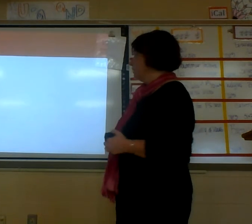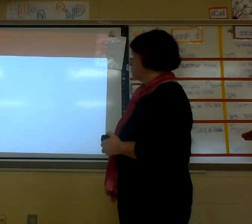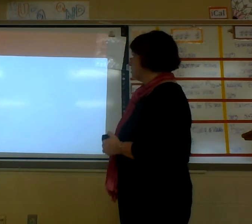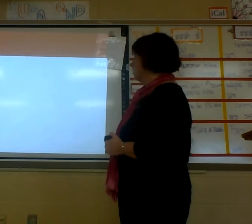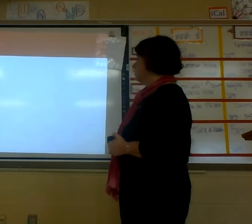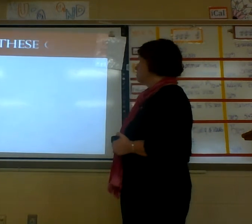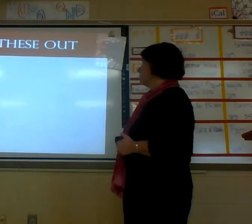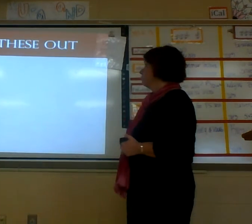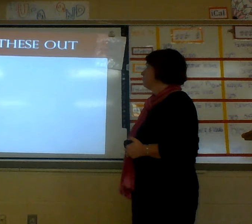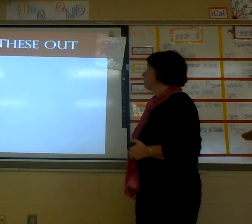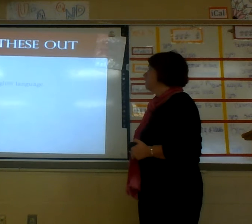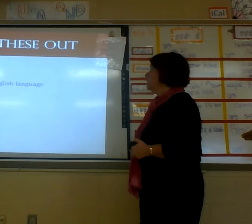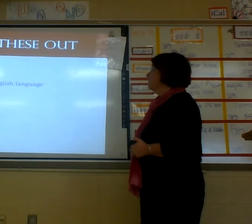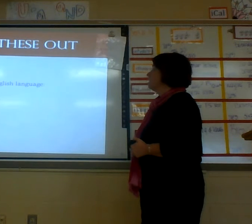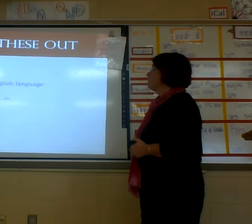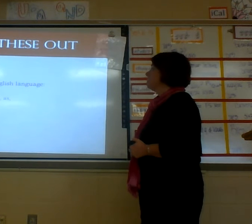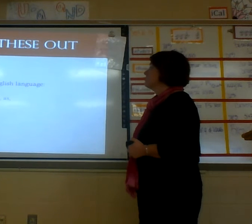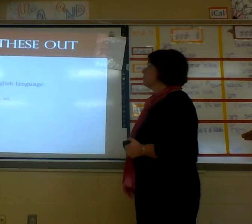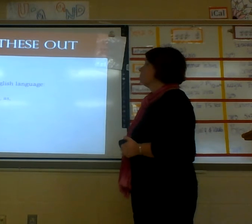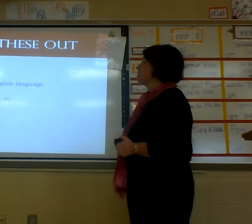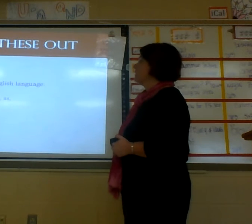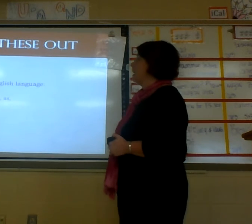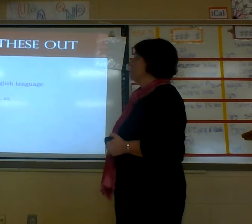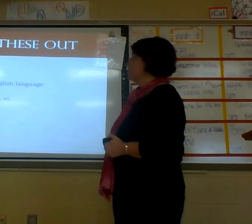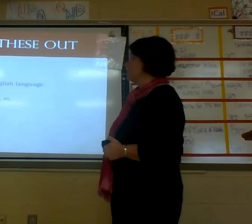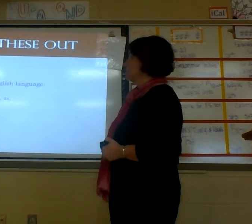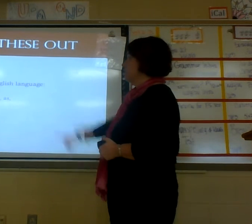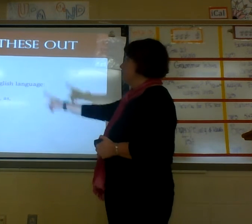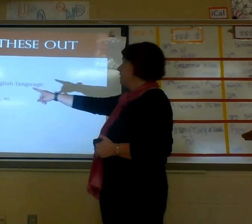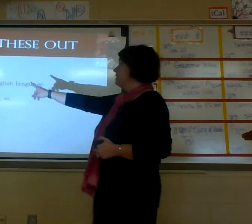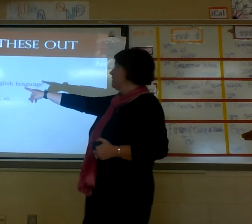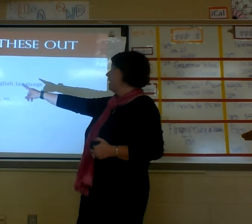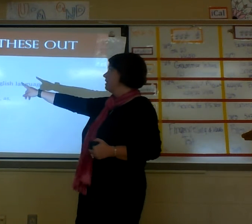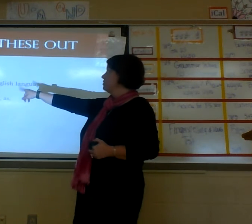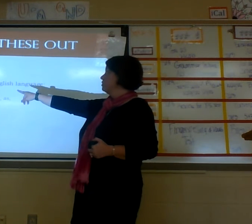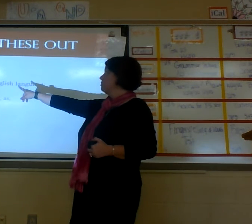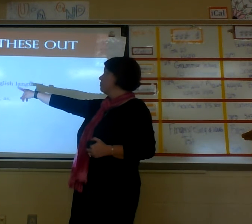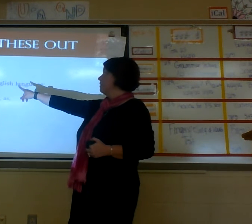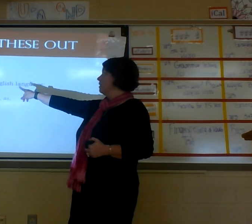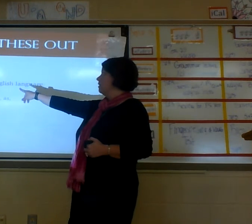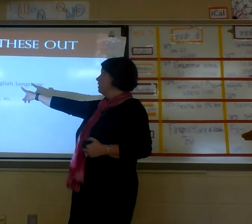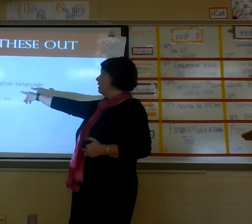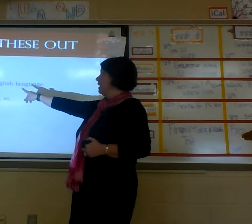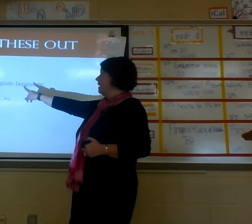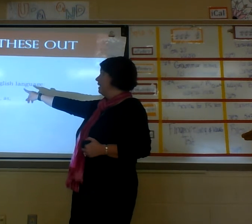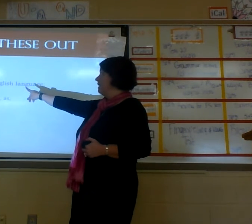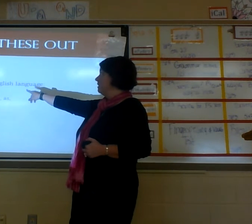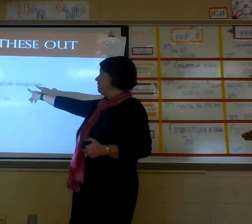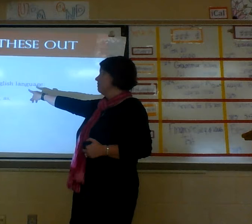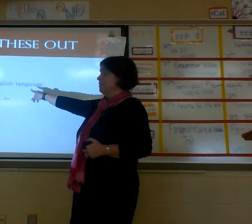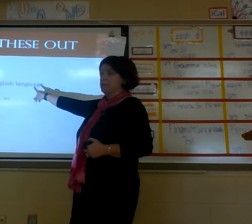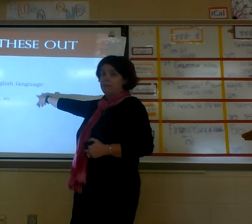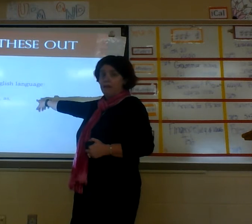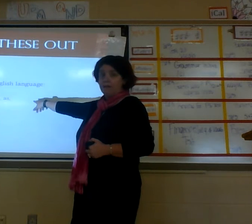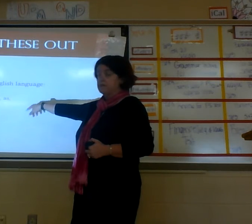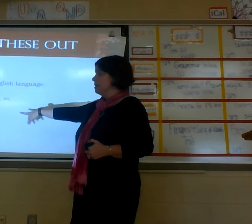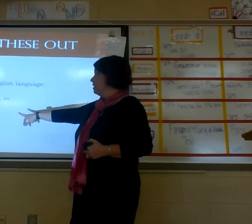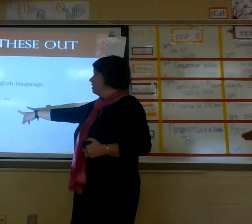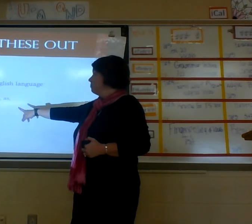those signs. Leave all these little words out. Is, at, to, the, on, a, and, of, it, and as.